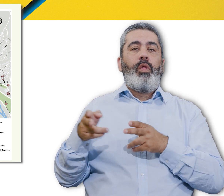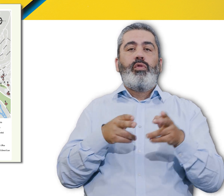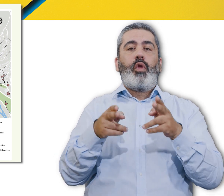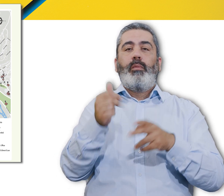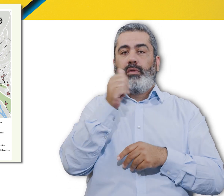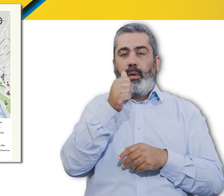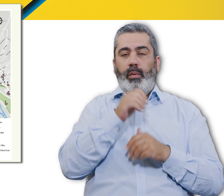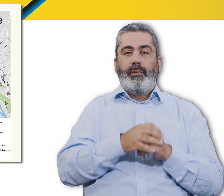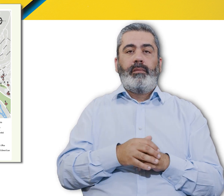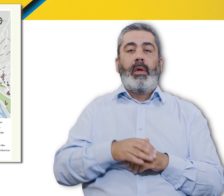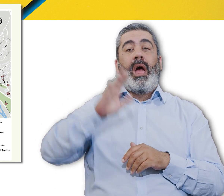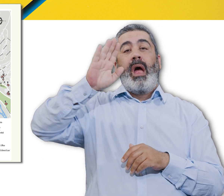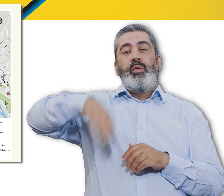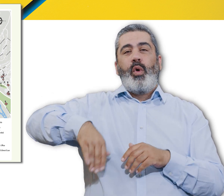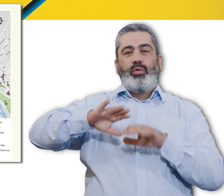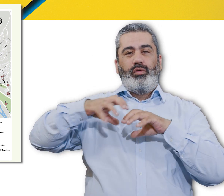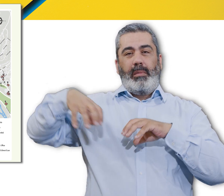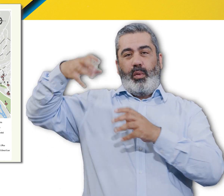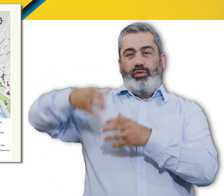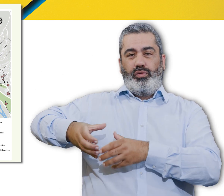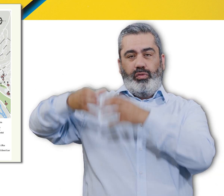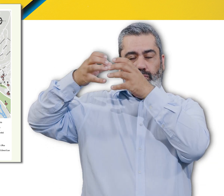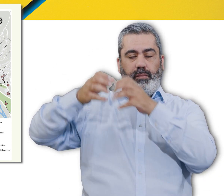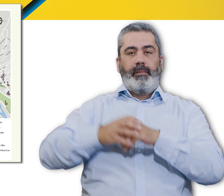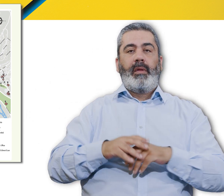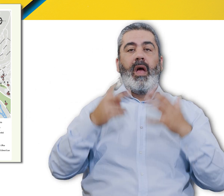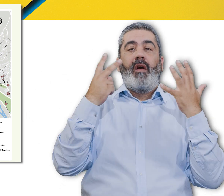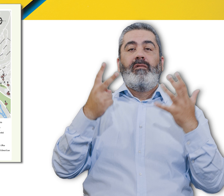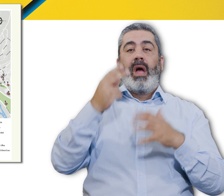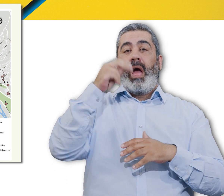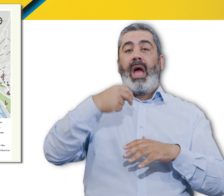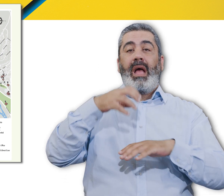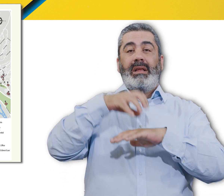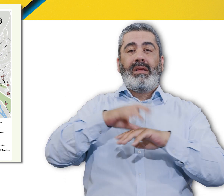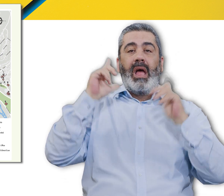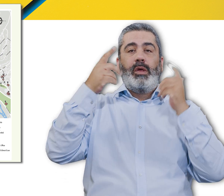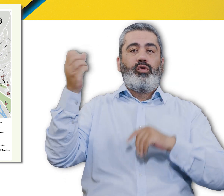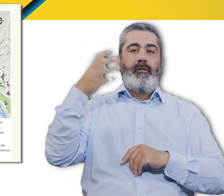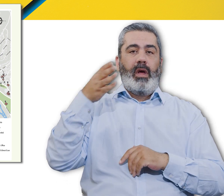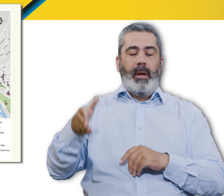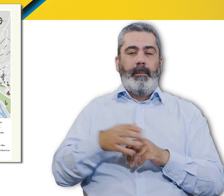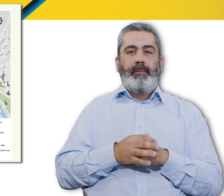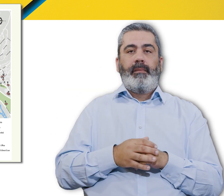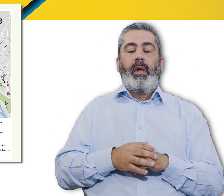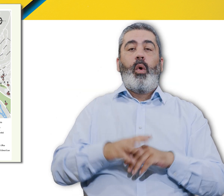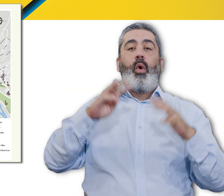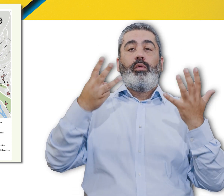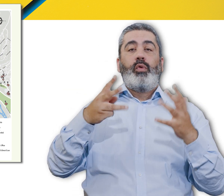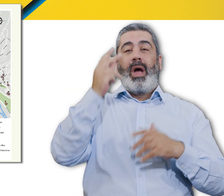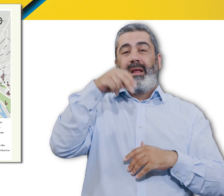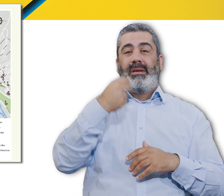Water passageway. 6. Castle's southern tower. 7. St. Sophia